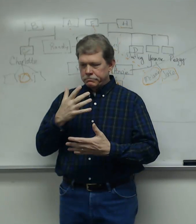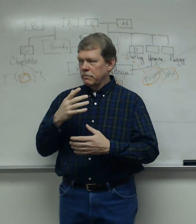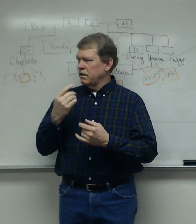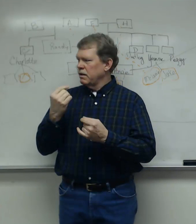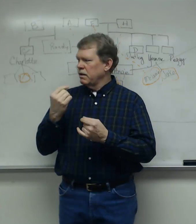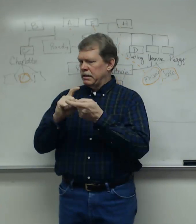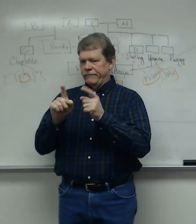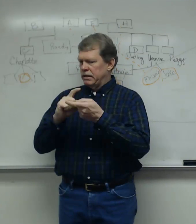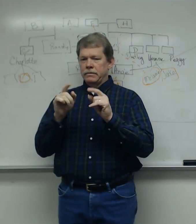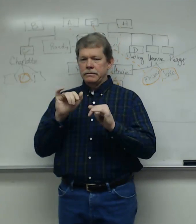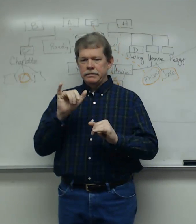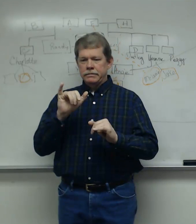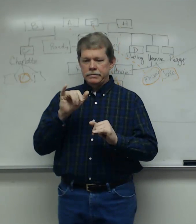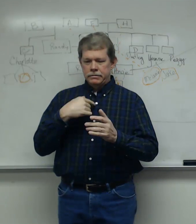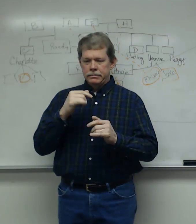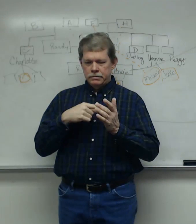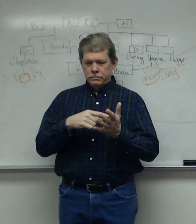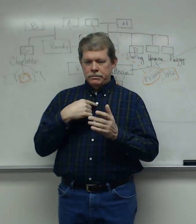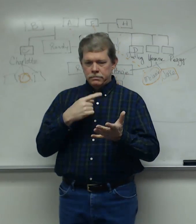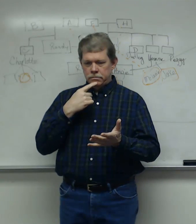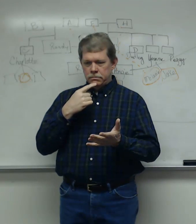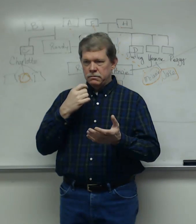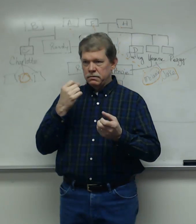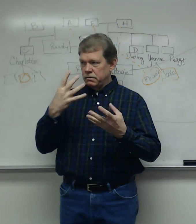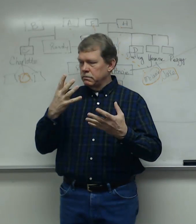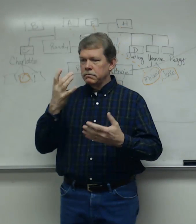You come up with name signs for people.